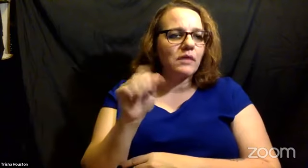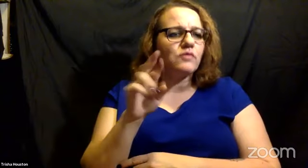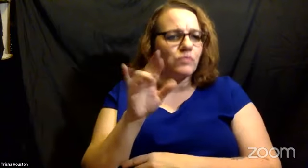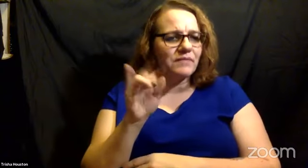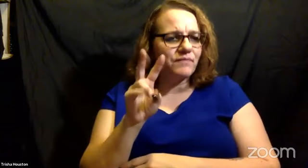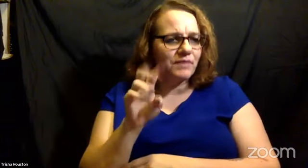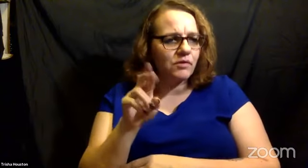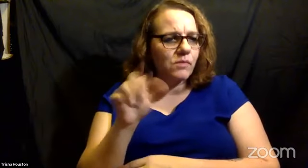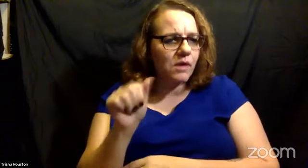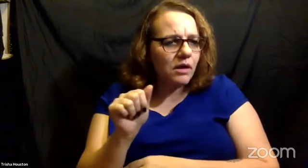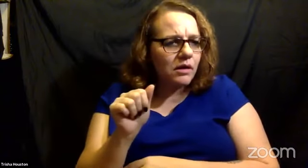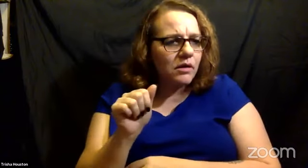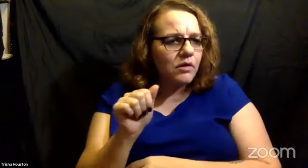And then this comment is from Jessica Rivera. Her